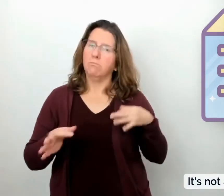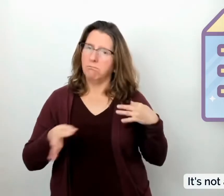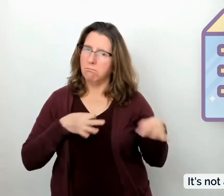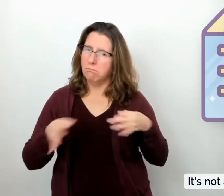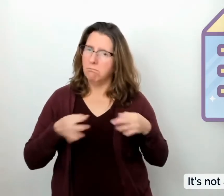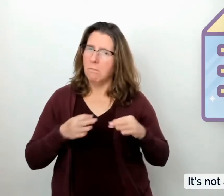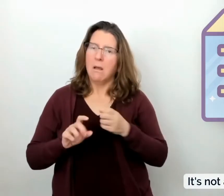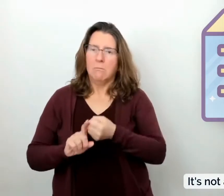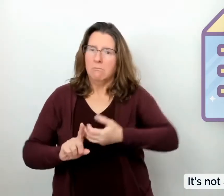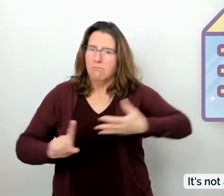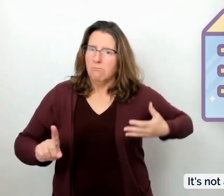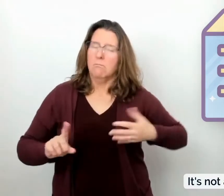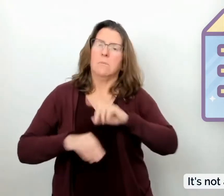Let's see where DI takes us.